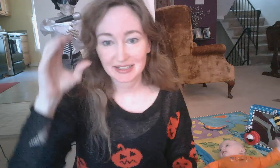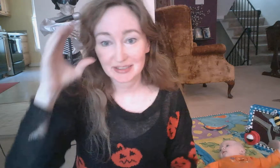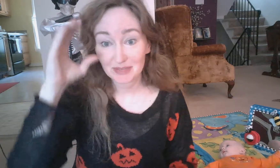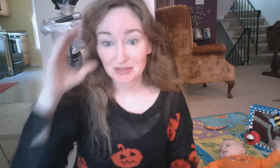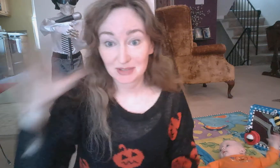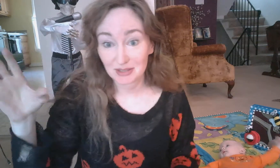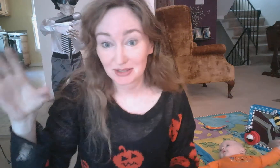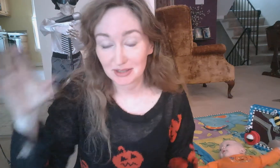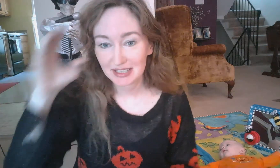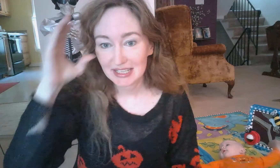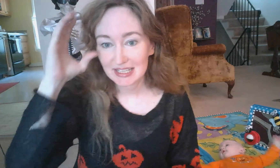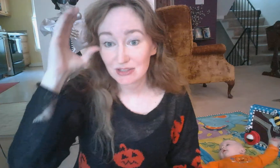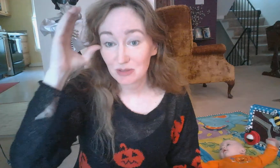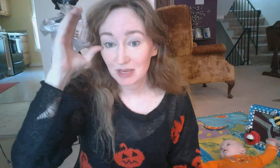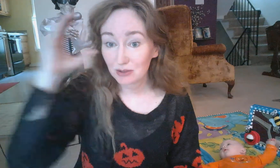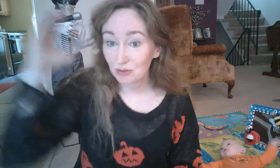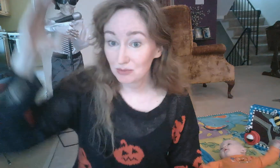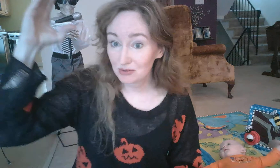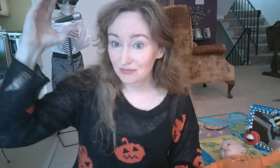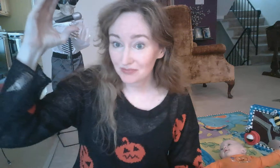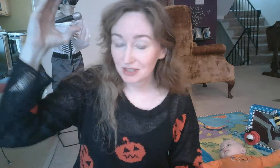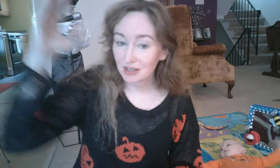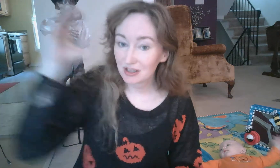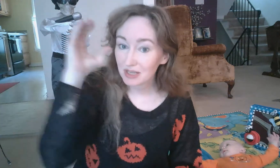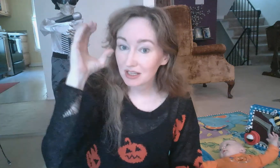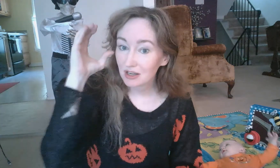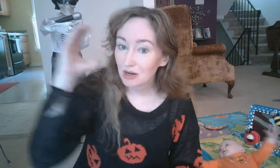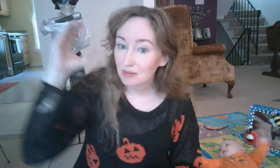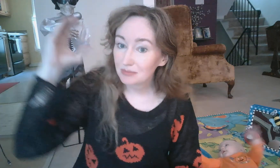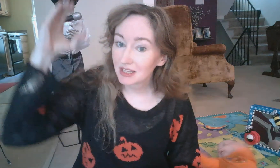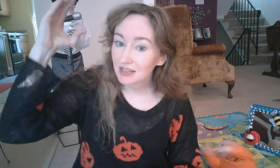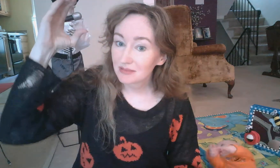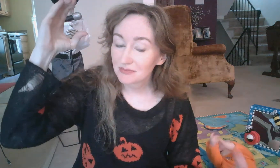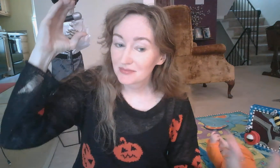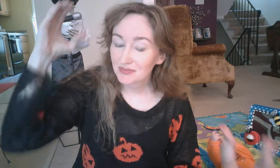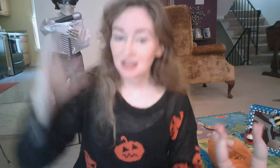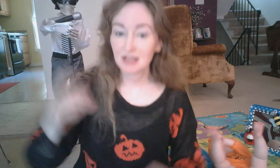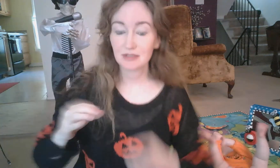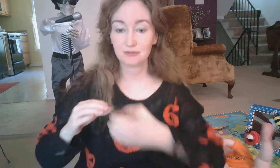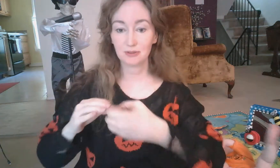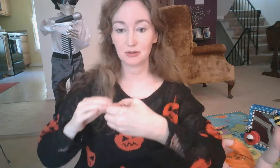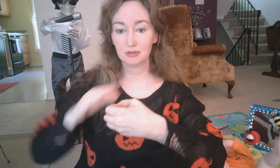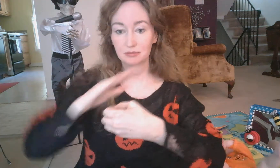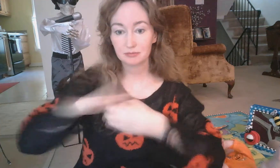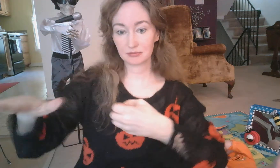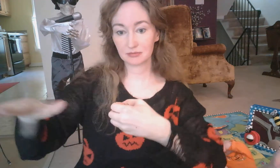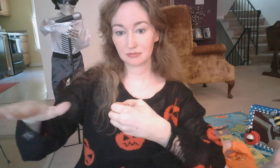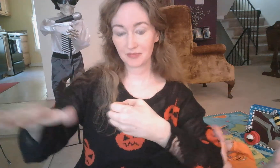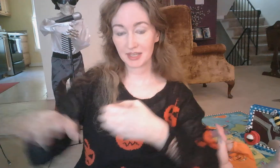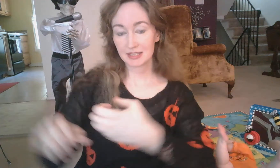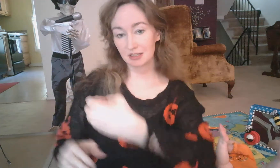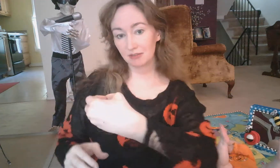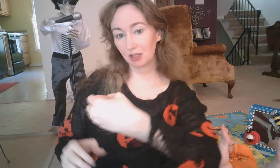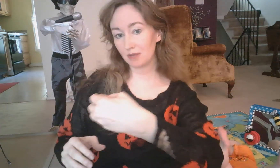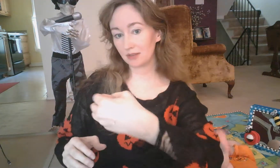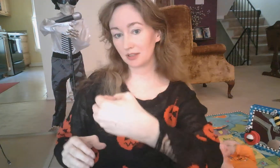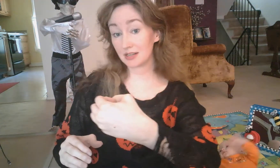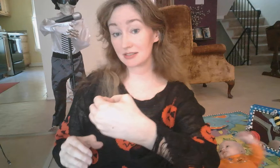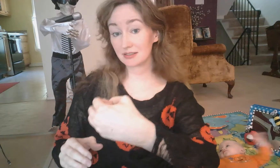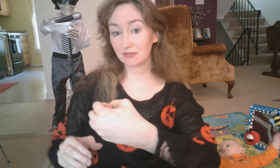sorry. I'll try to hurry. So you make a little moon, and you kind of make it go up like that. And then full, it's kind of like you have a glass that's